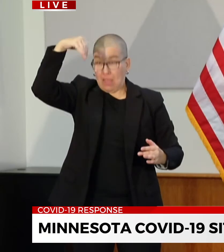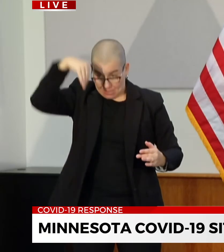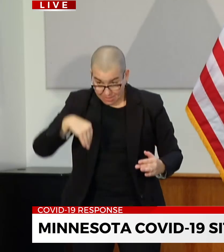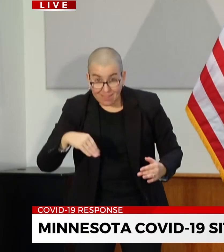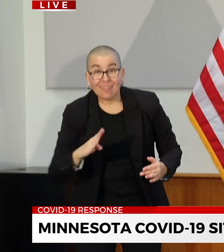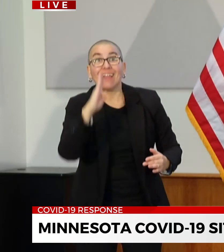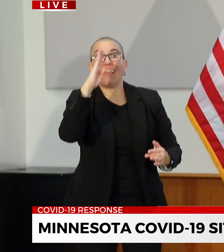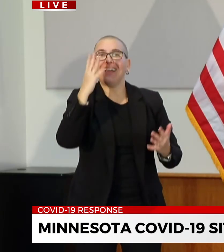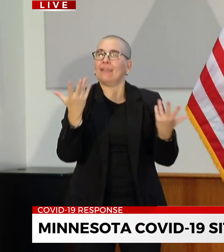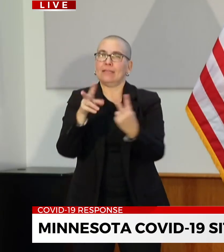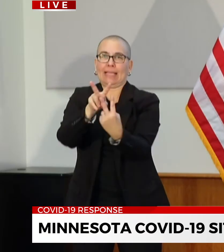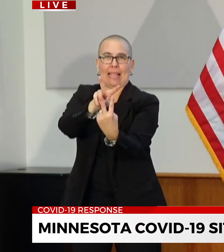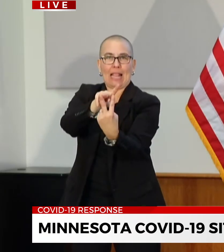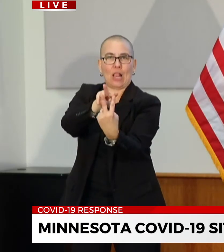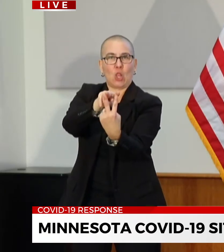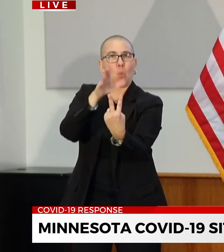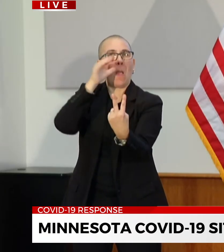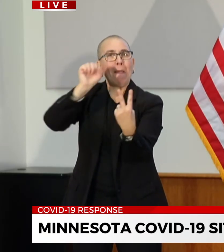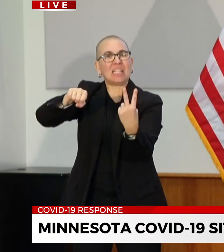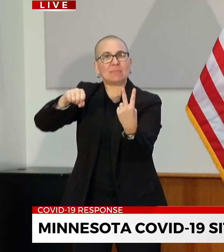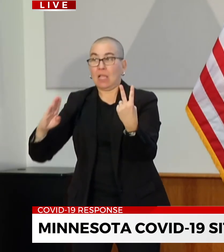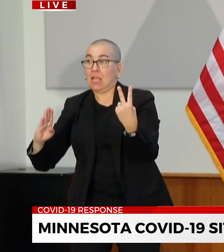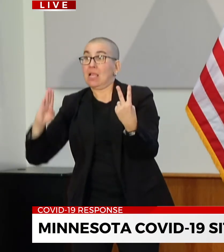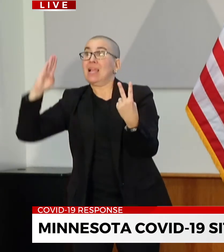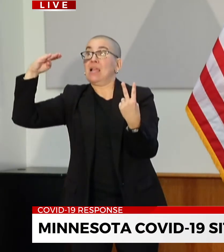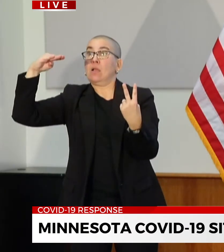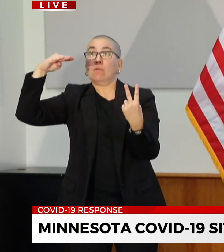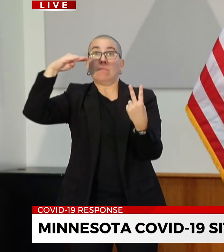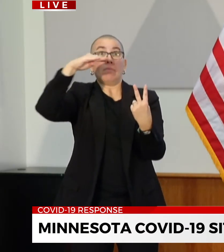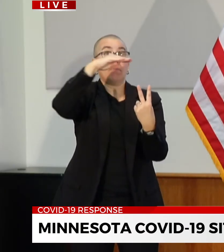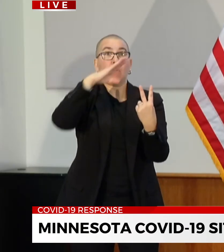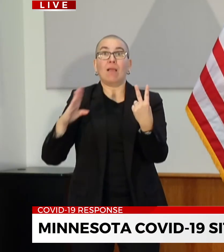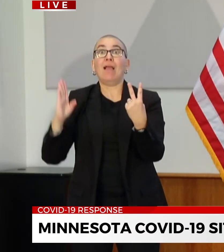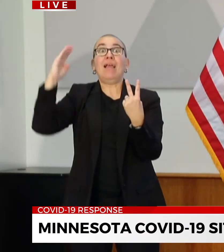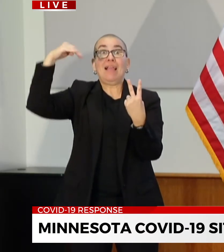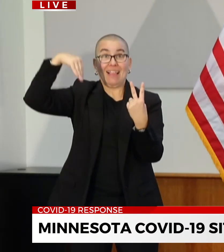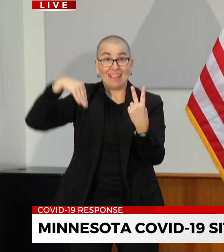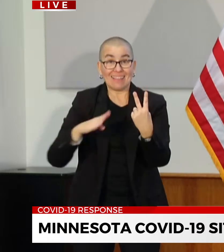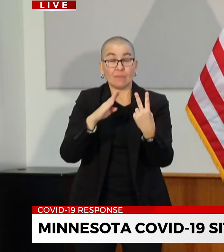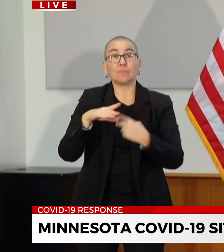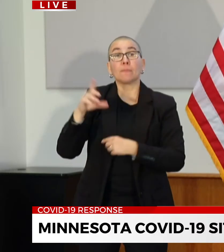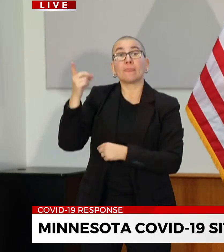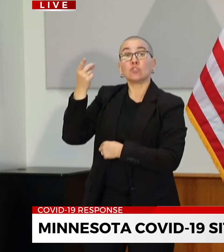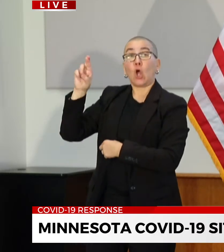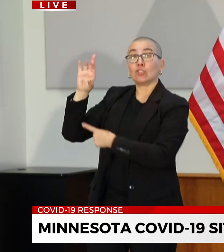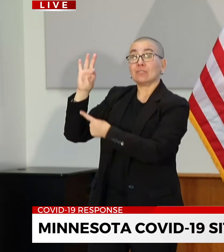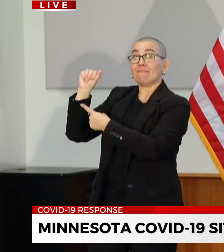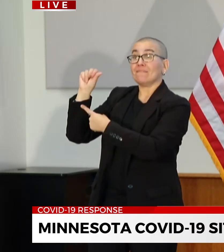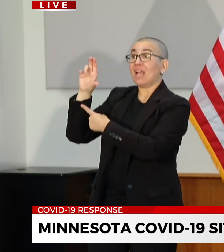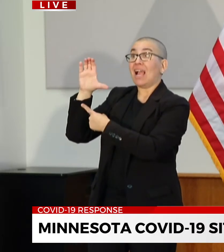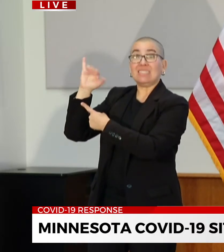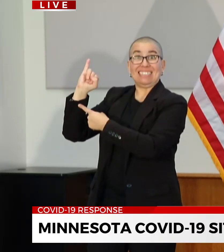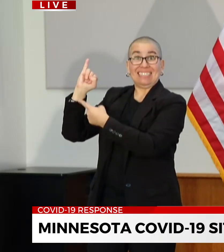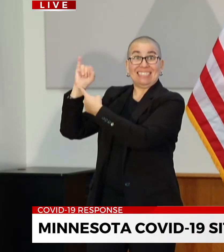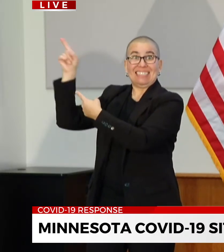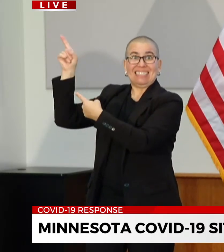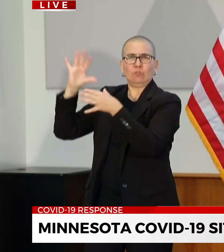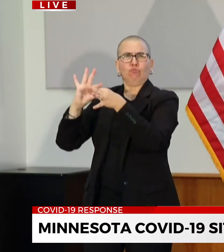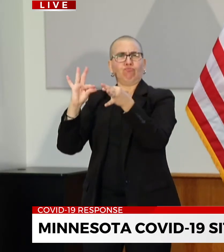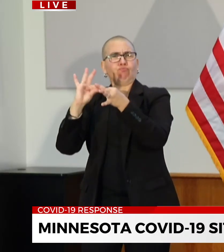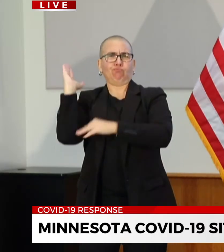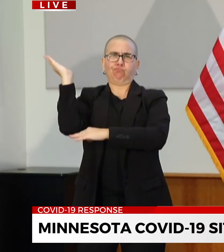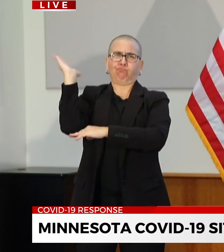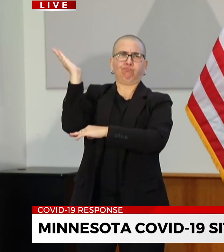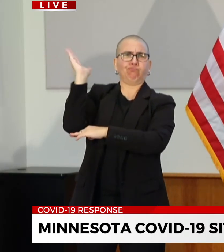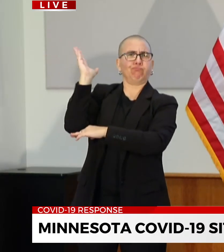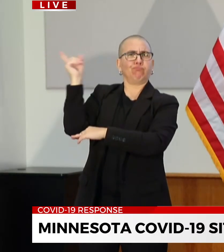I actually heard Dr. Fauci commenting on some of the national news shows just this past weekend that he thinks we are likely to continue to